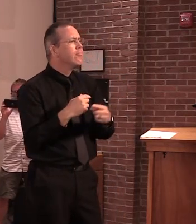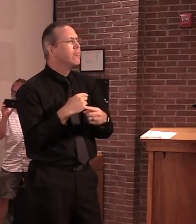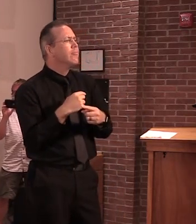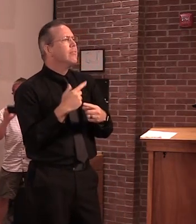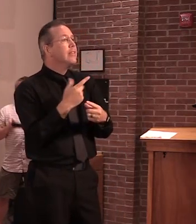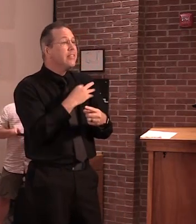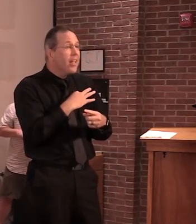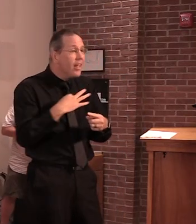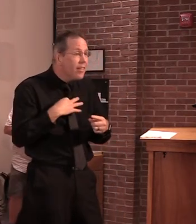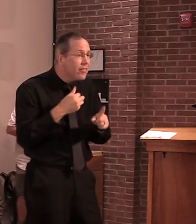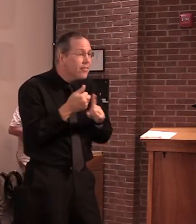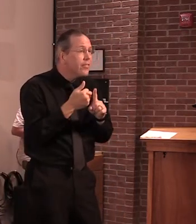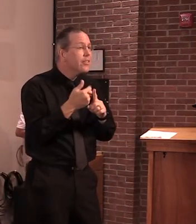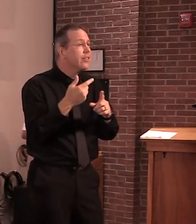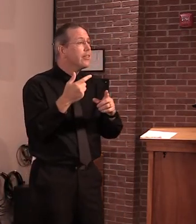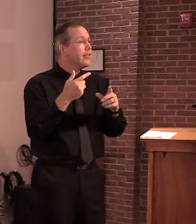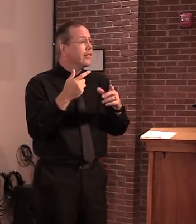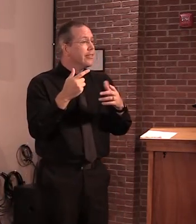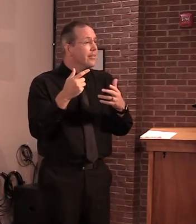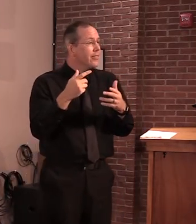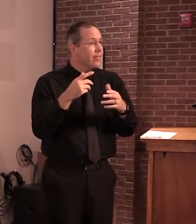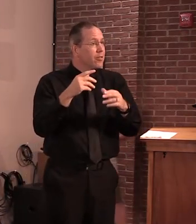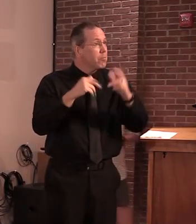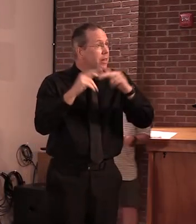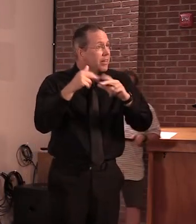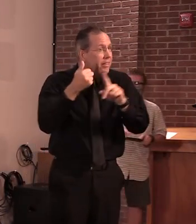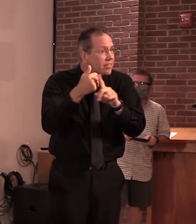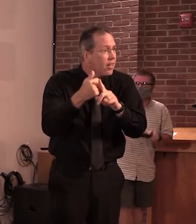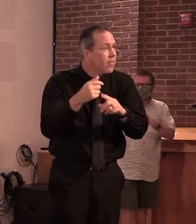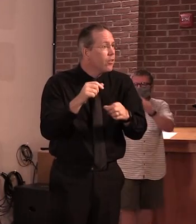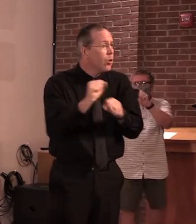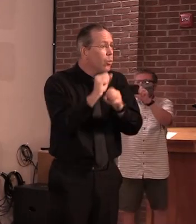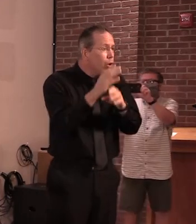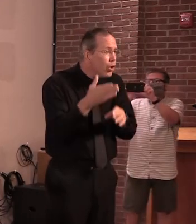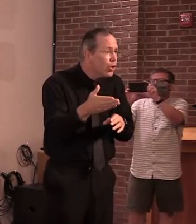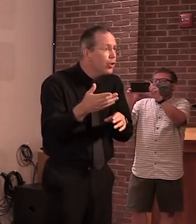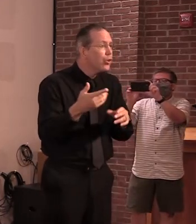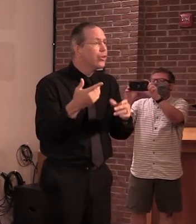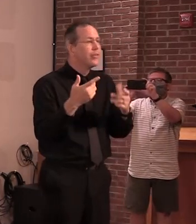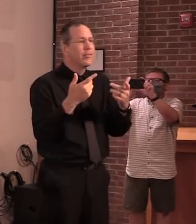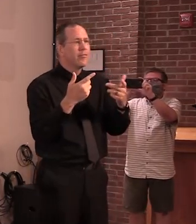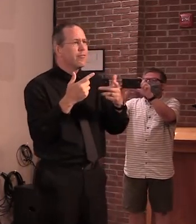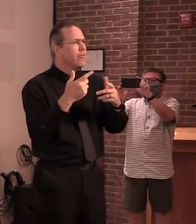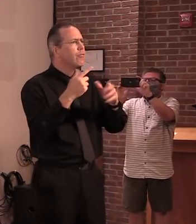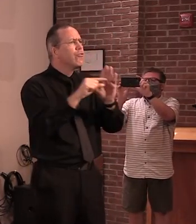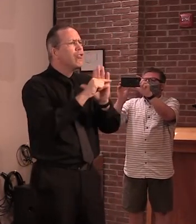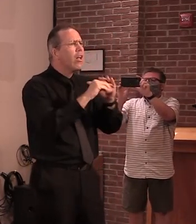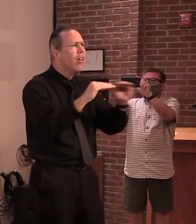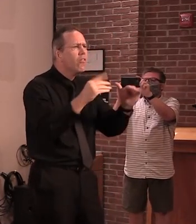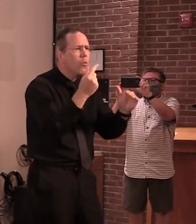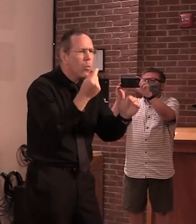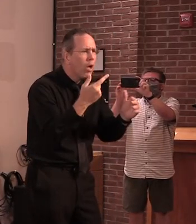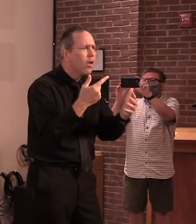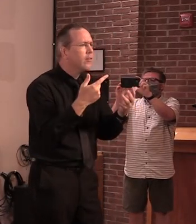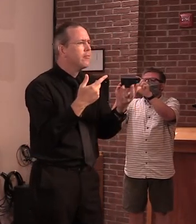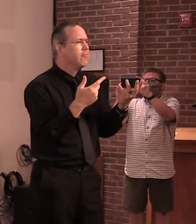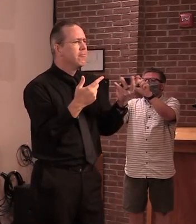patterns, based on the facilities, the grade levels, the resources, and so forth, which vary significantly from community to community,